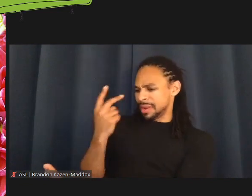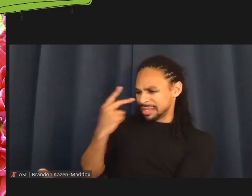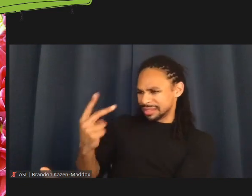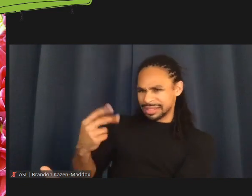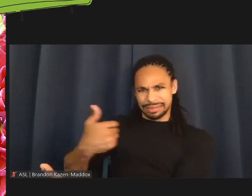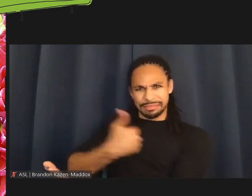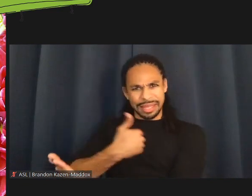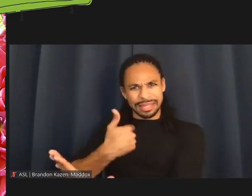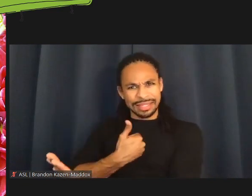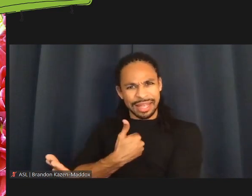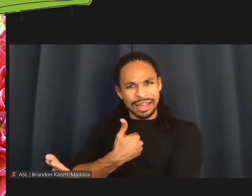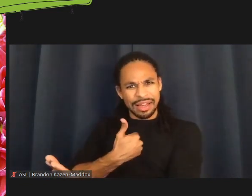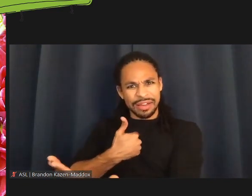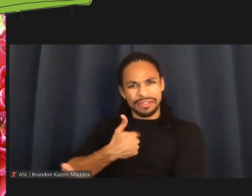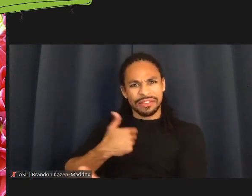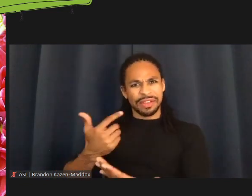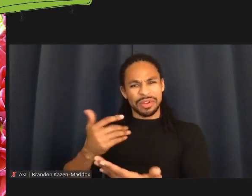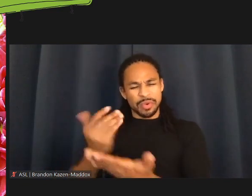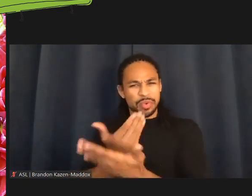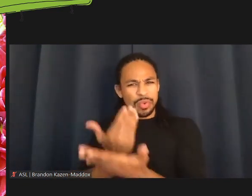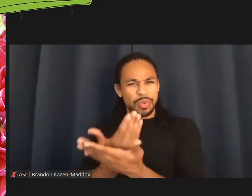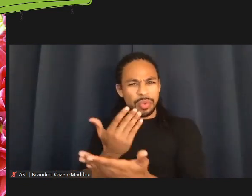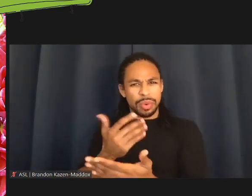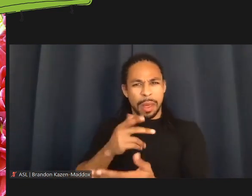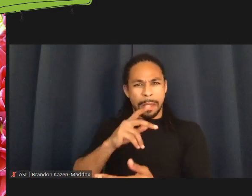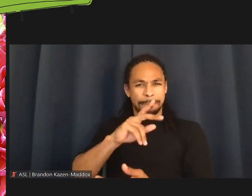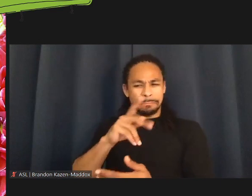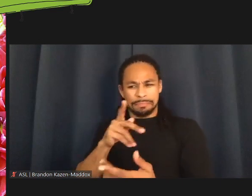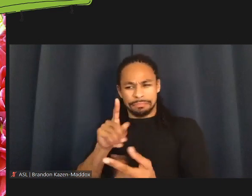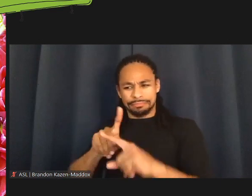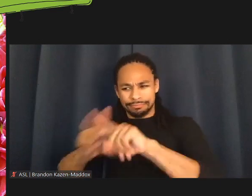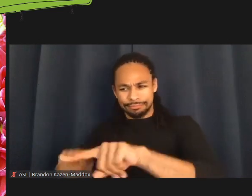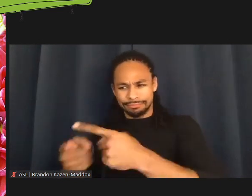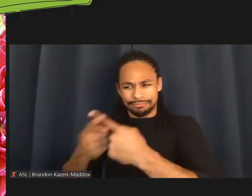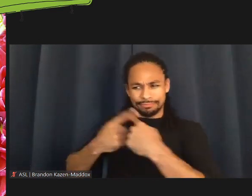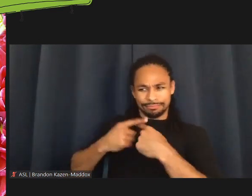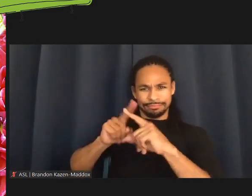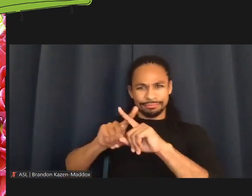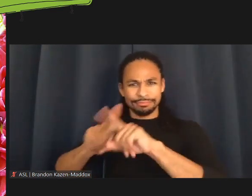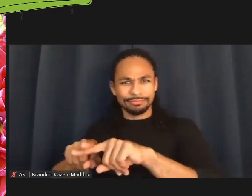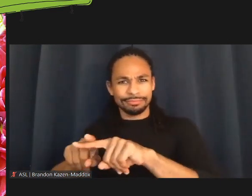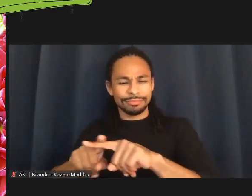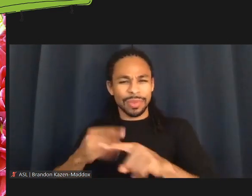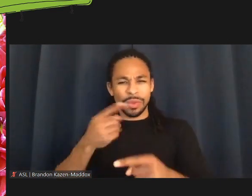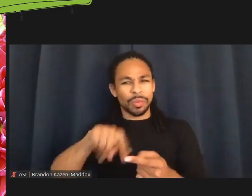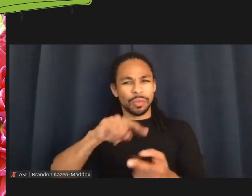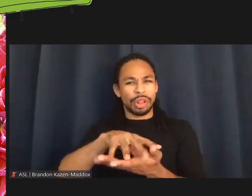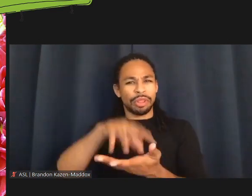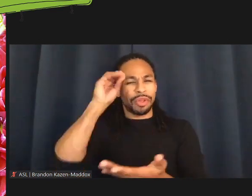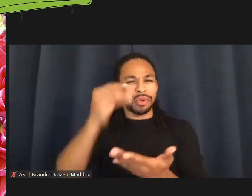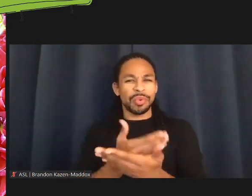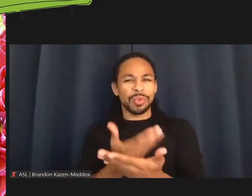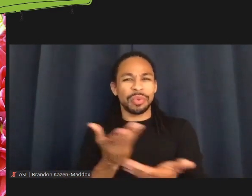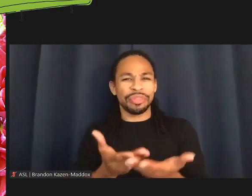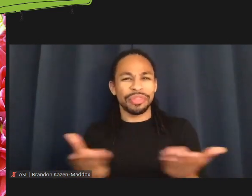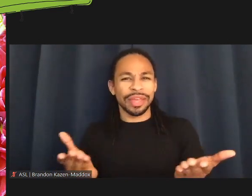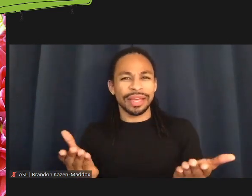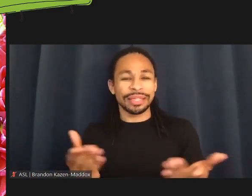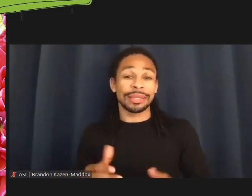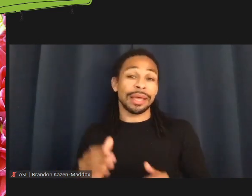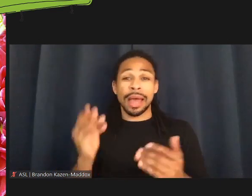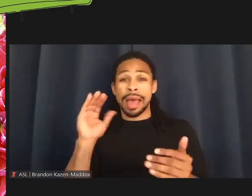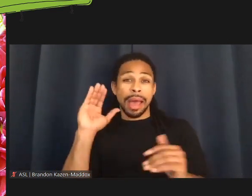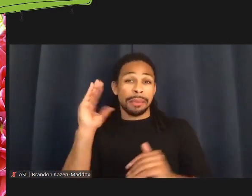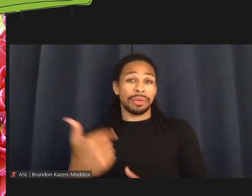all learning new things. For example, I am apparently a Haagen-Dazs ruby cocoa crackle